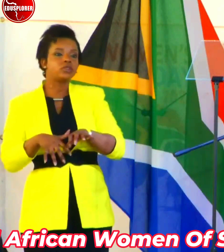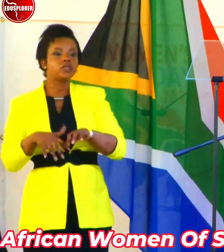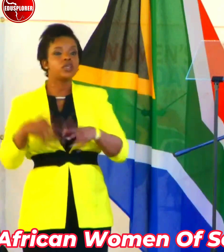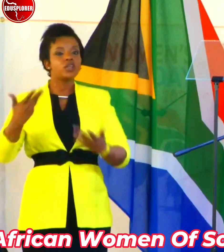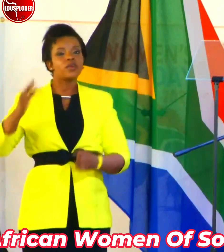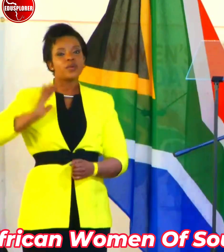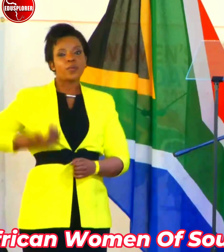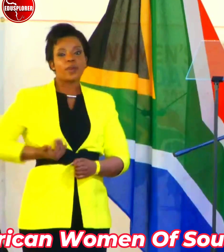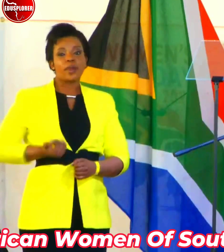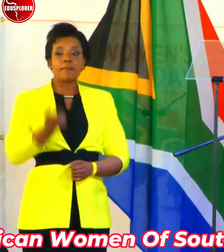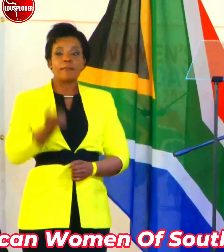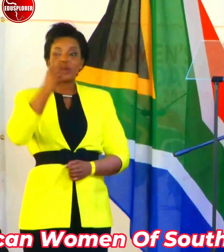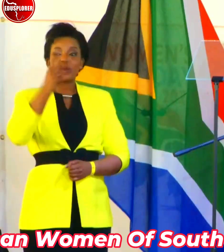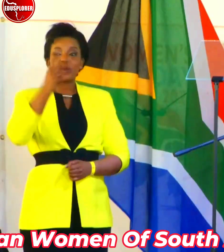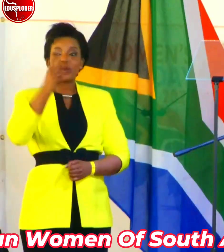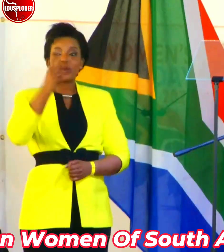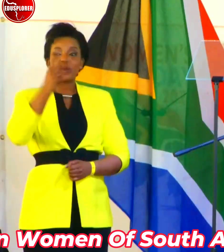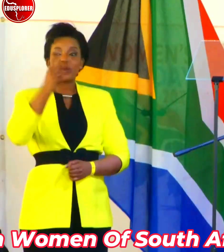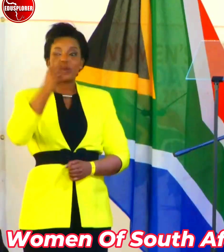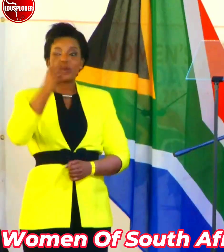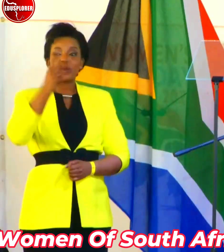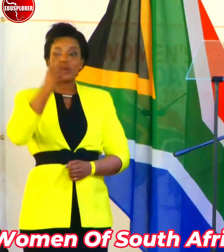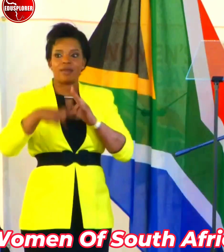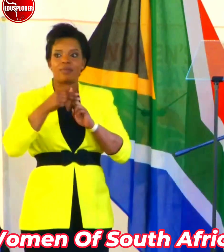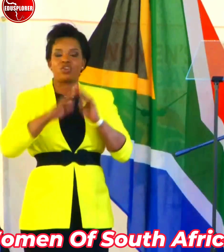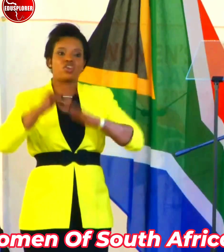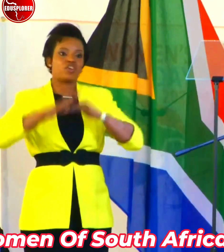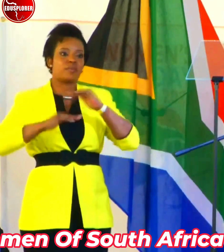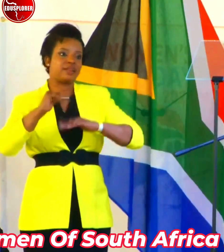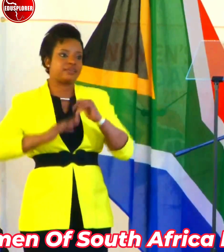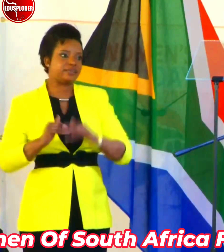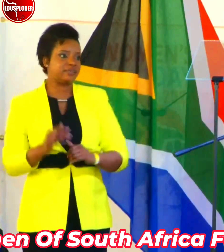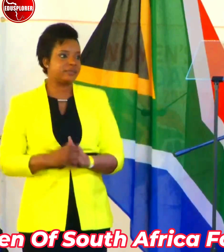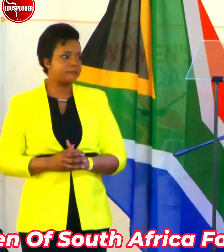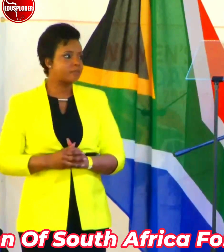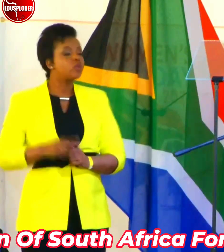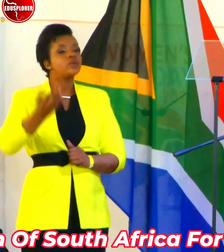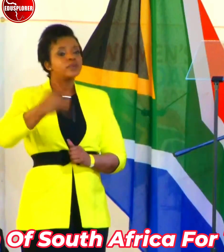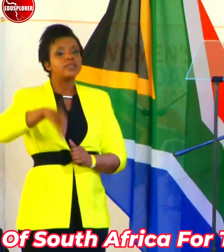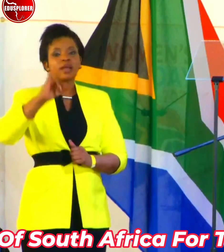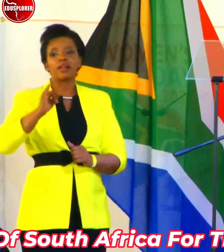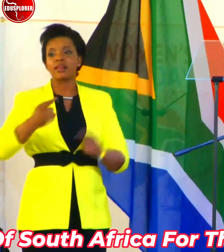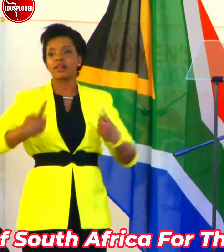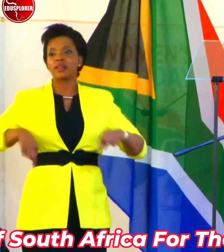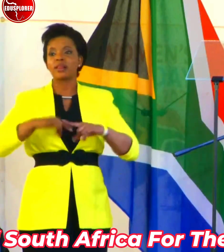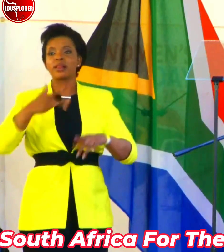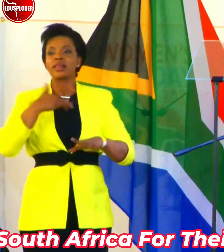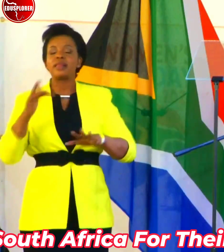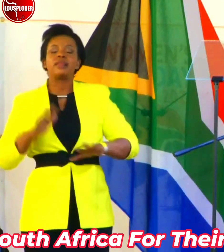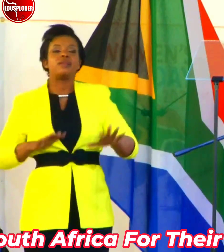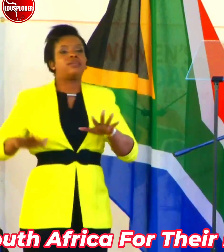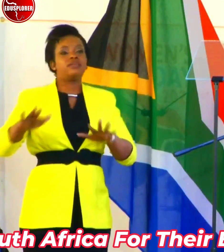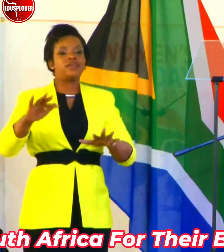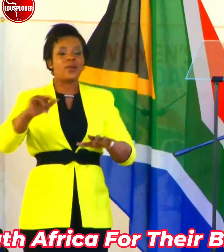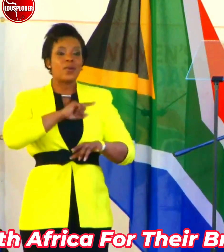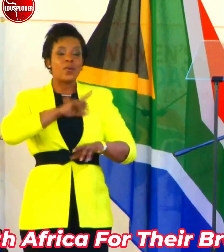women on the Union buildings. We are still moved by the images of women